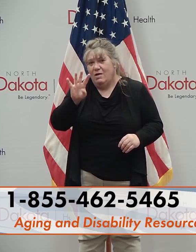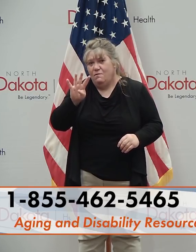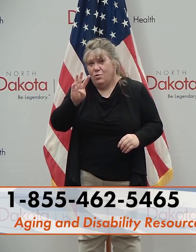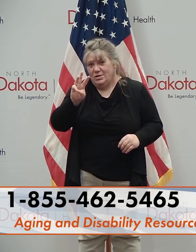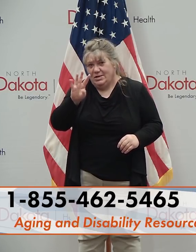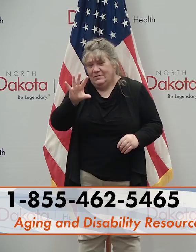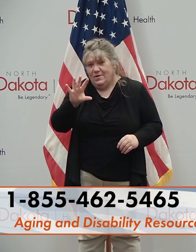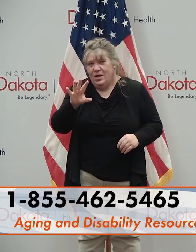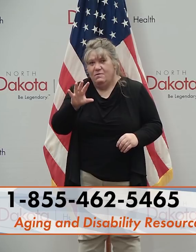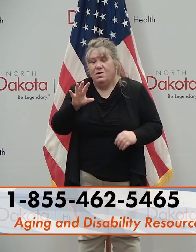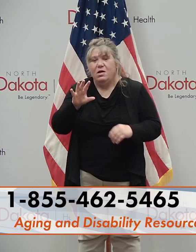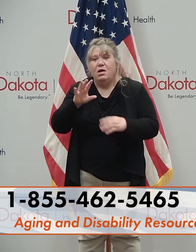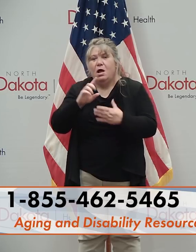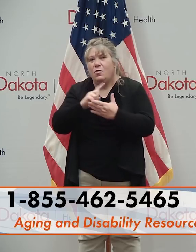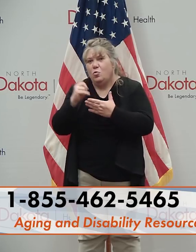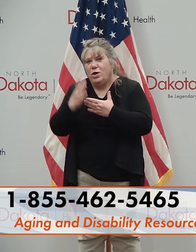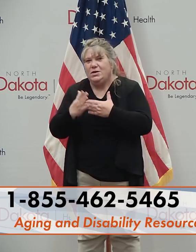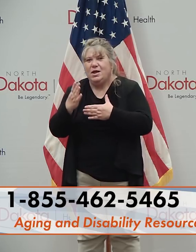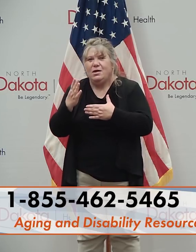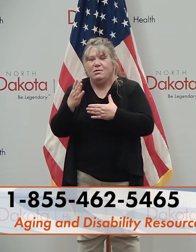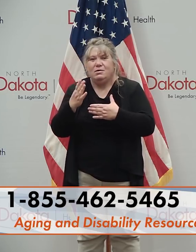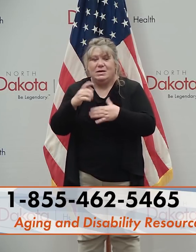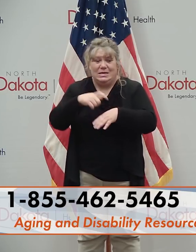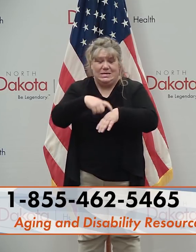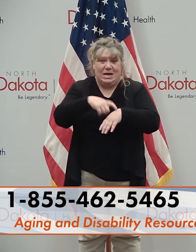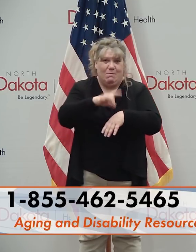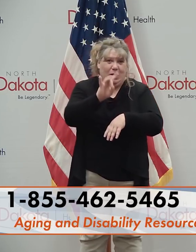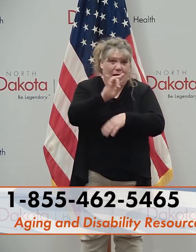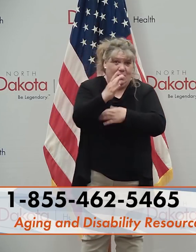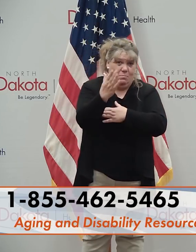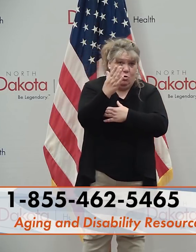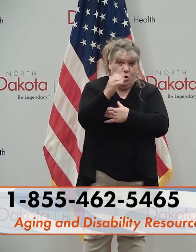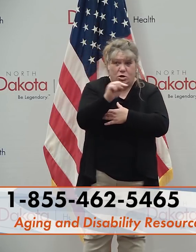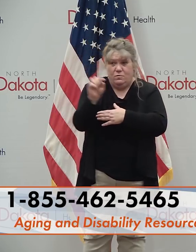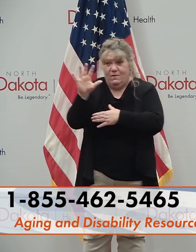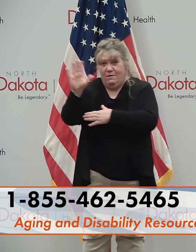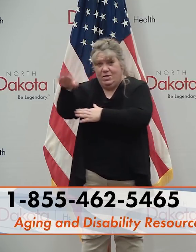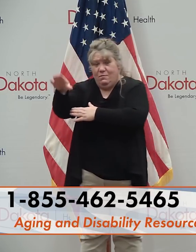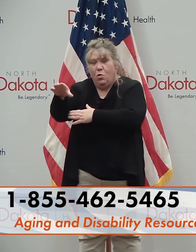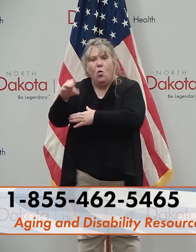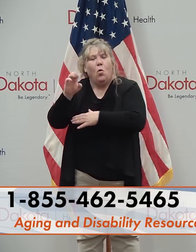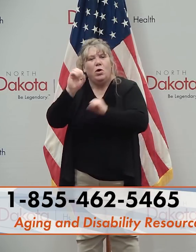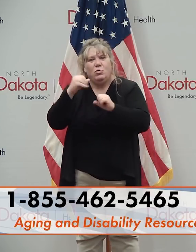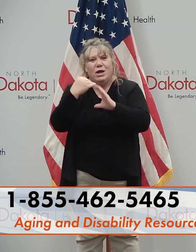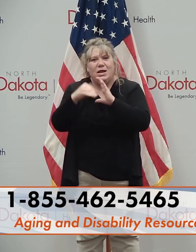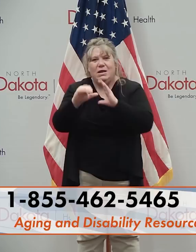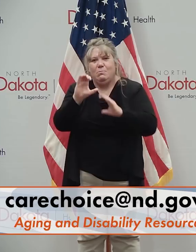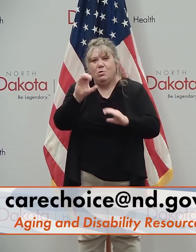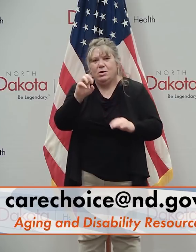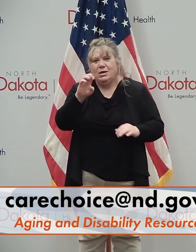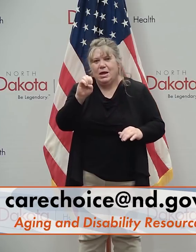1-855-462-5465 on weekdays between 8 a.m. and 5 p.m., or you can email